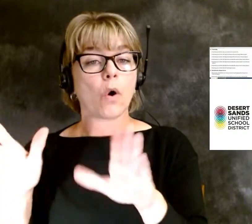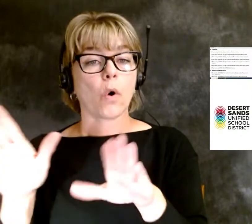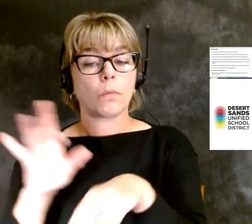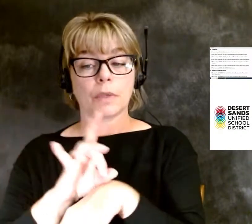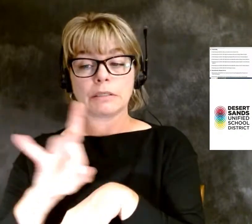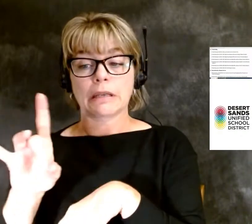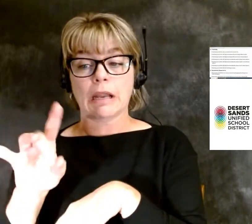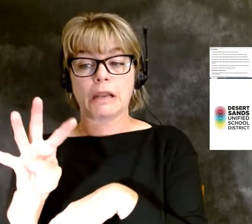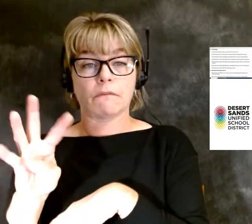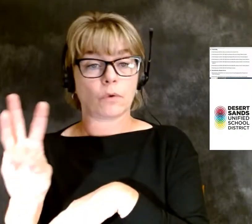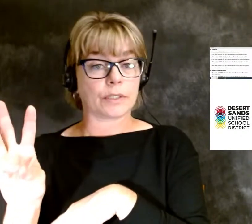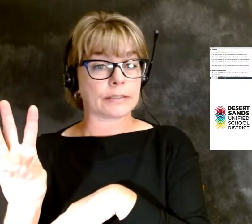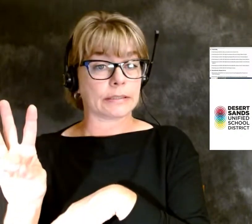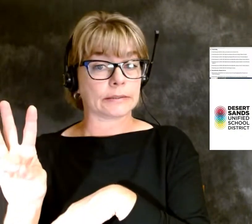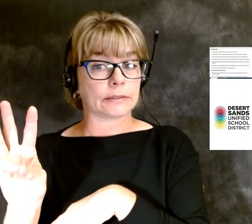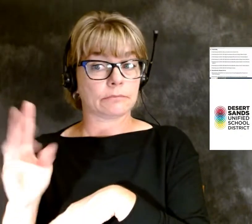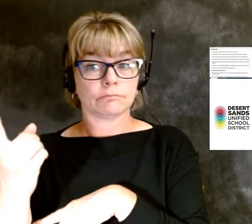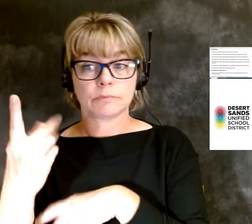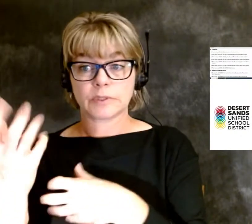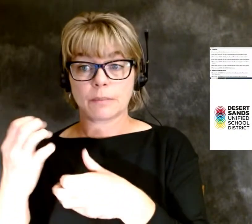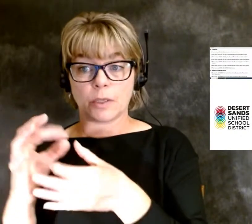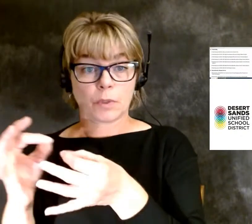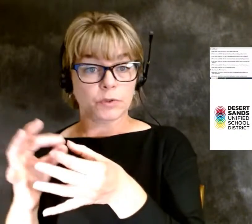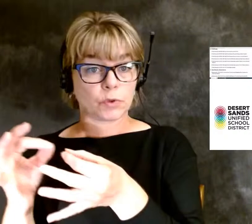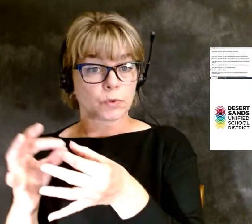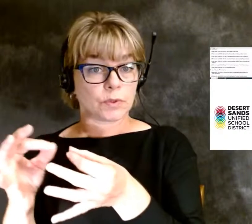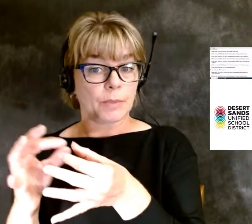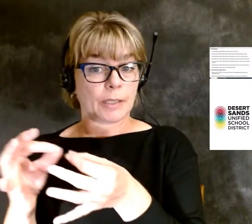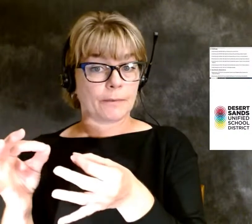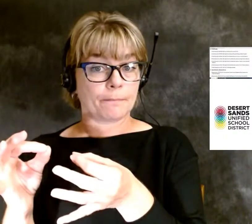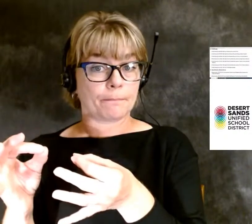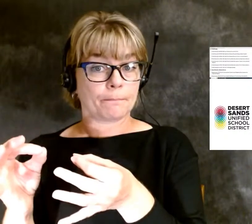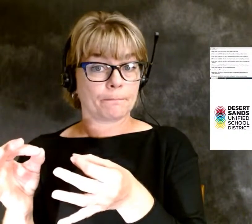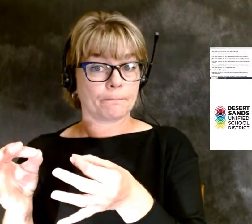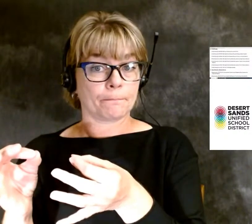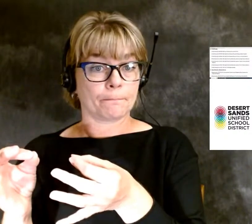p.m. Is there anyone wishing to speak on this item?